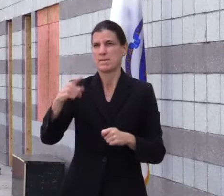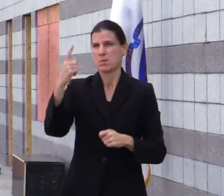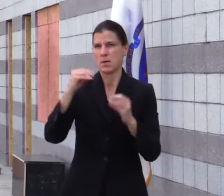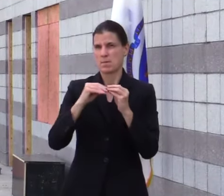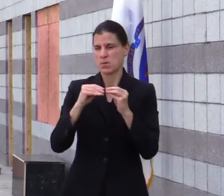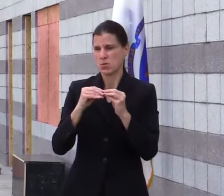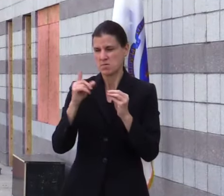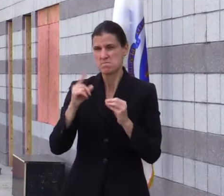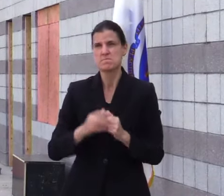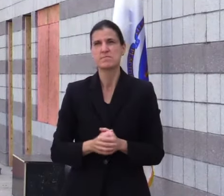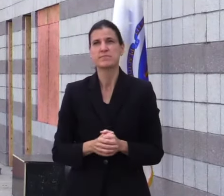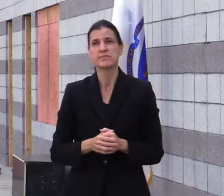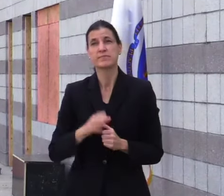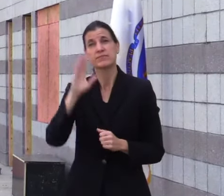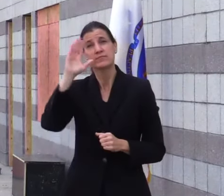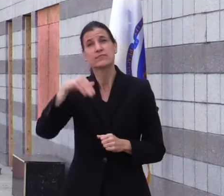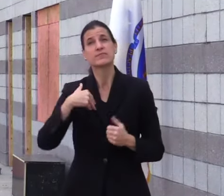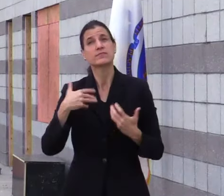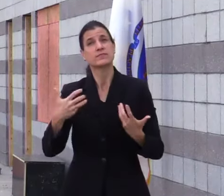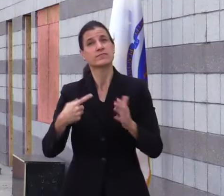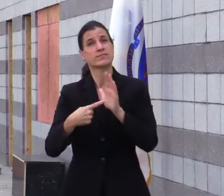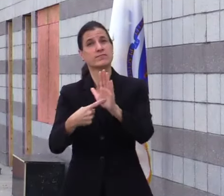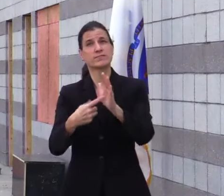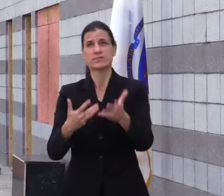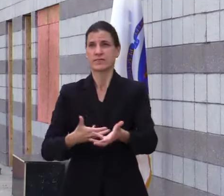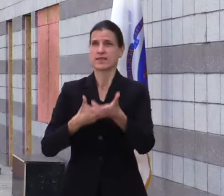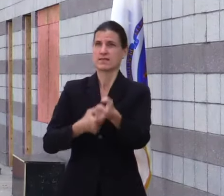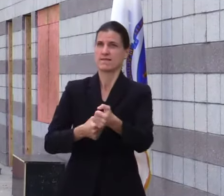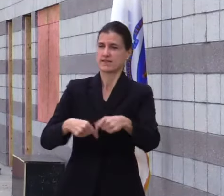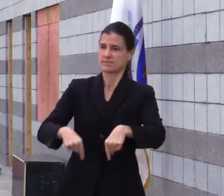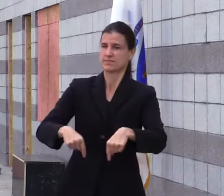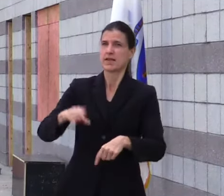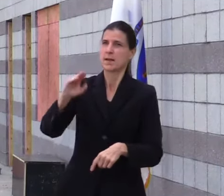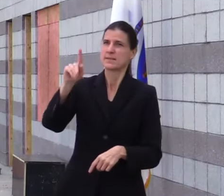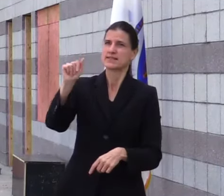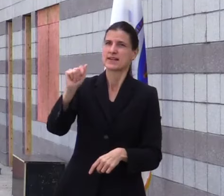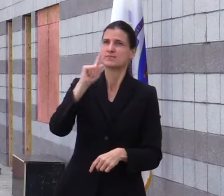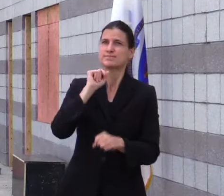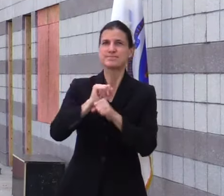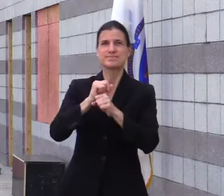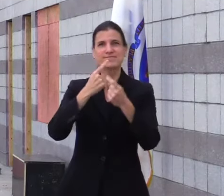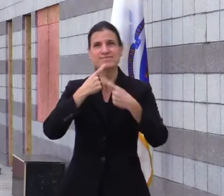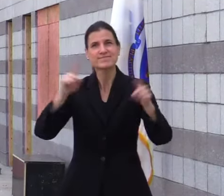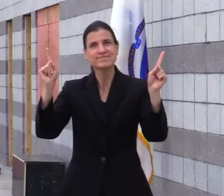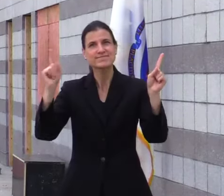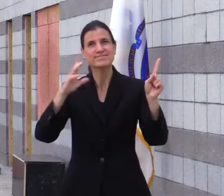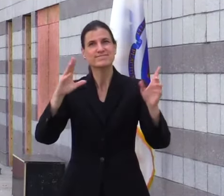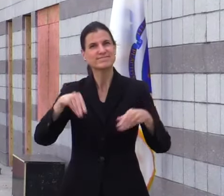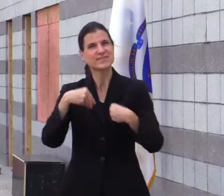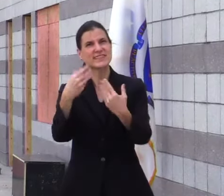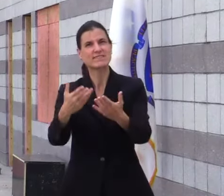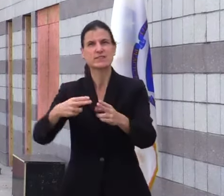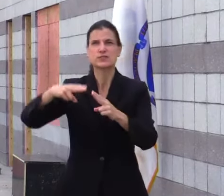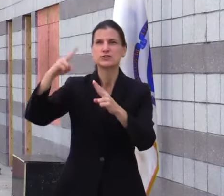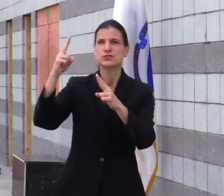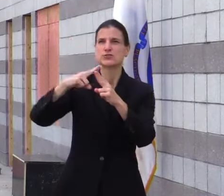vote of confidence in the MBTA and its ability to deliver the world-class transit system that Greater Boston wants and